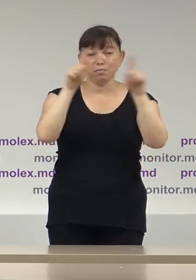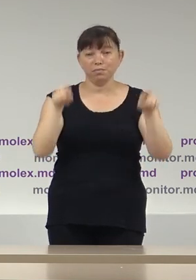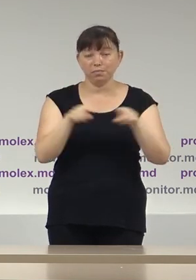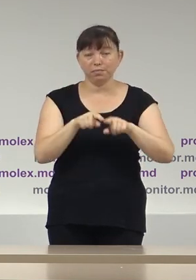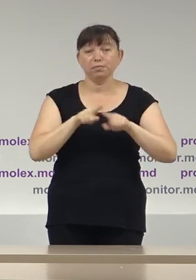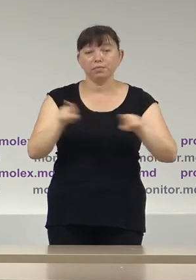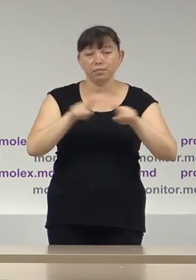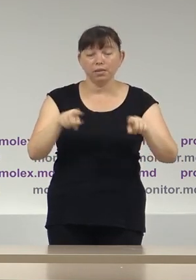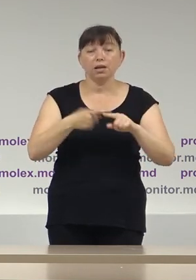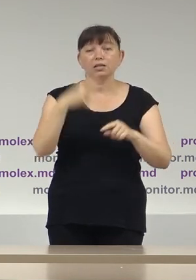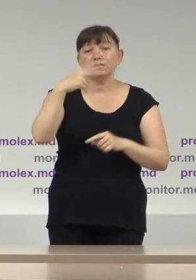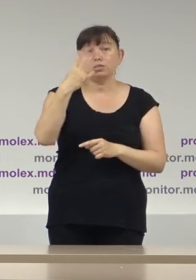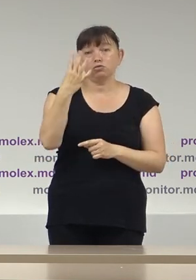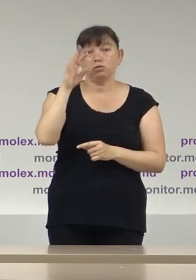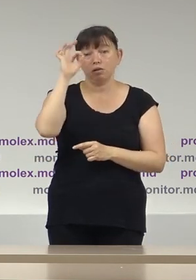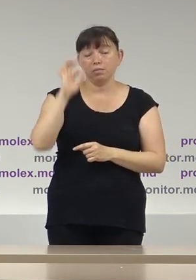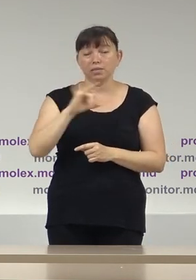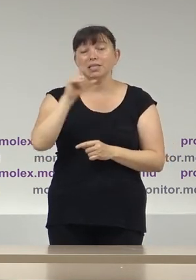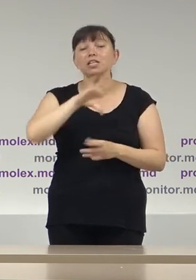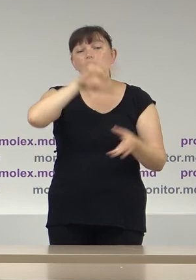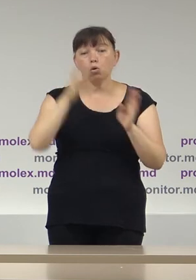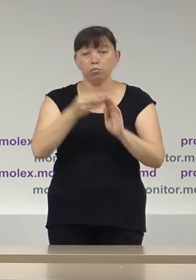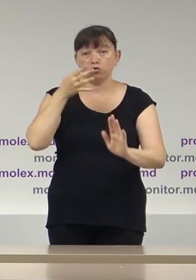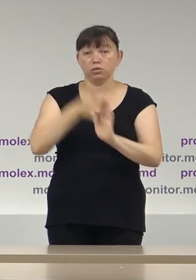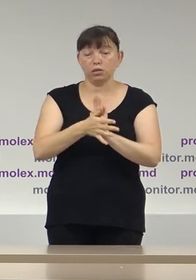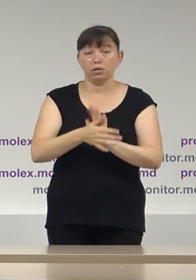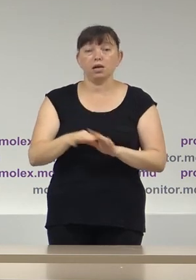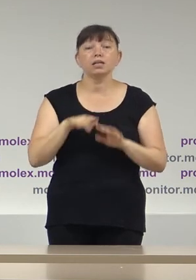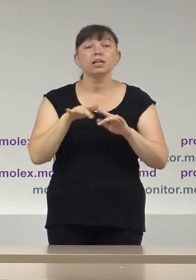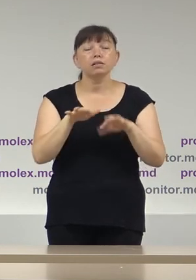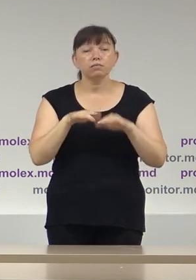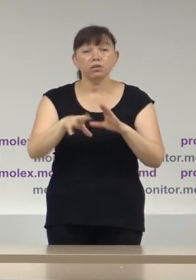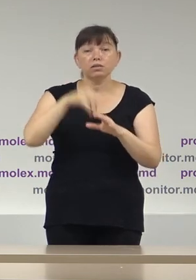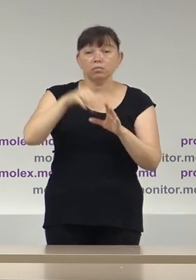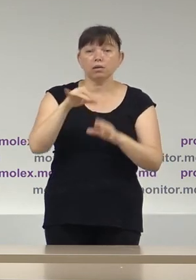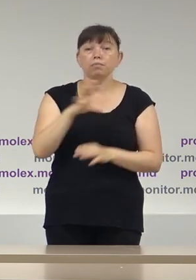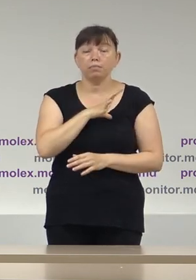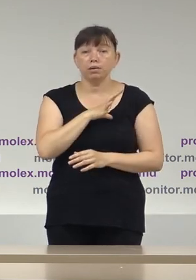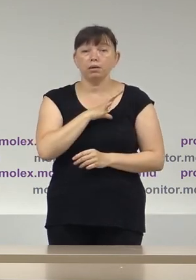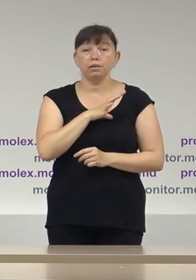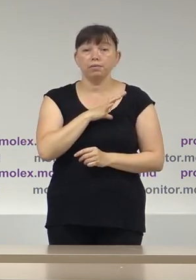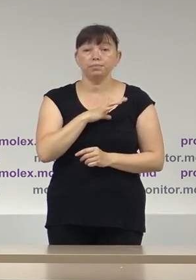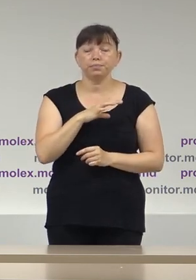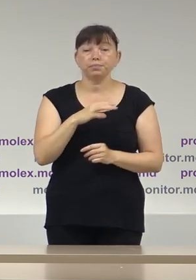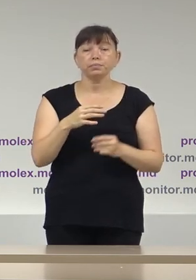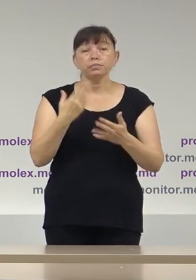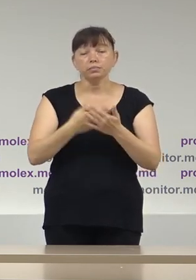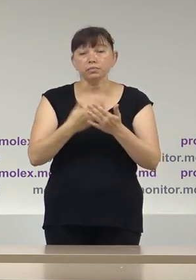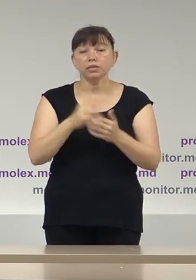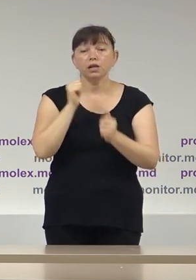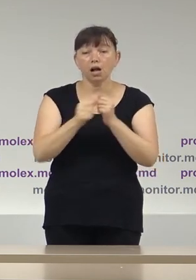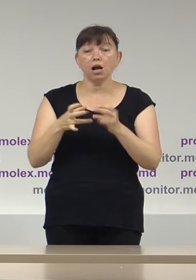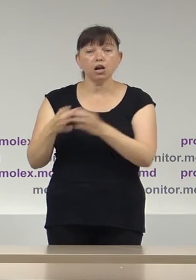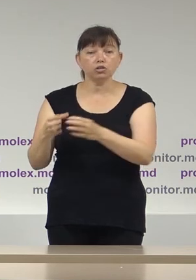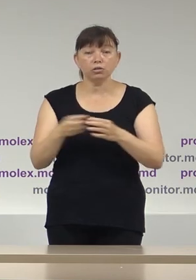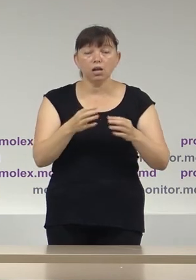promotional materials used for electoral purposes, 24% of expenses. The electoral activities